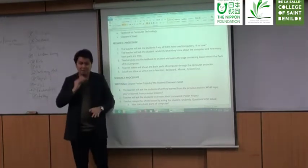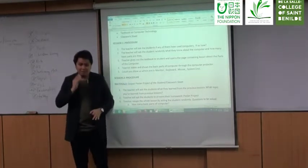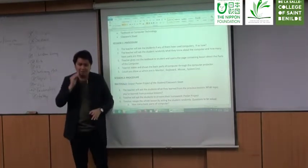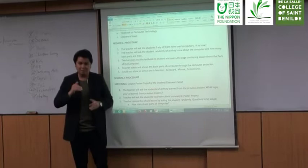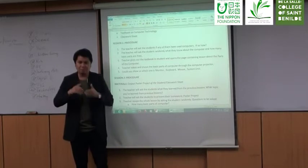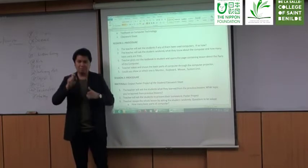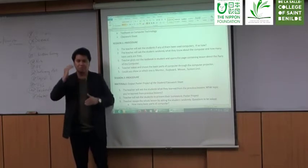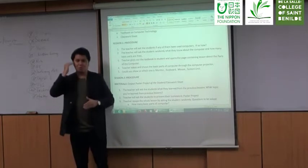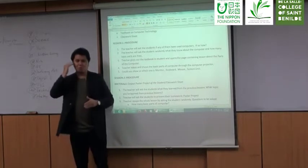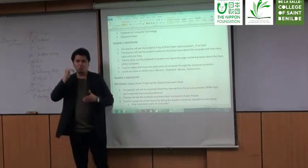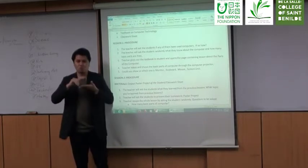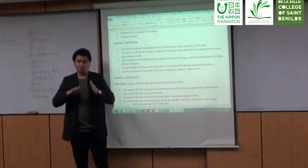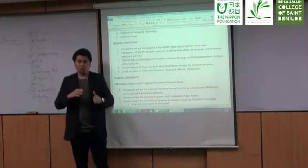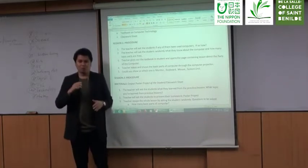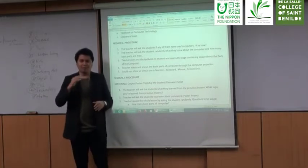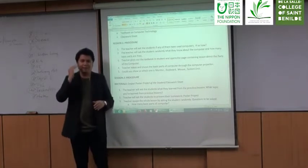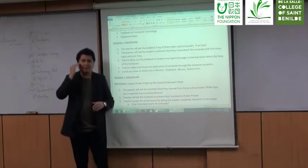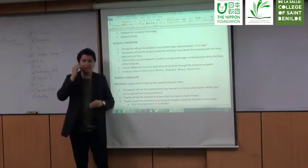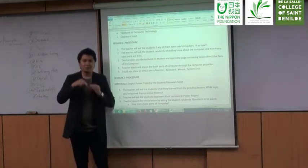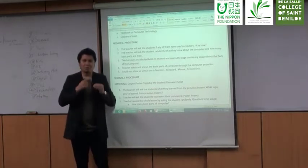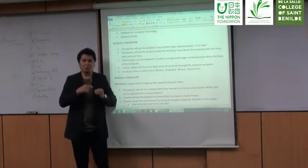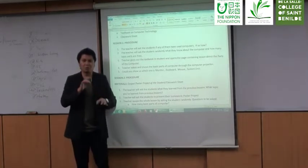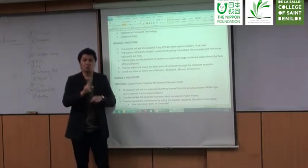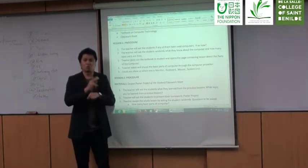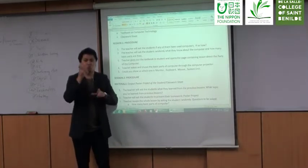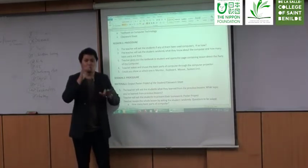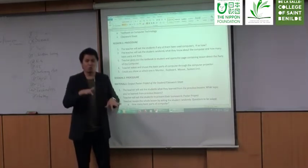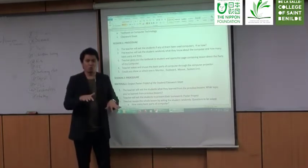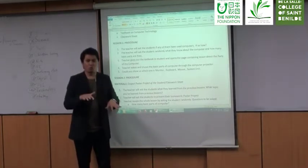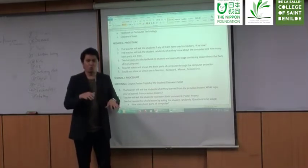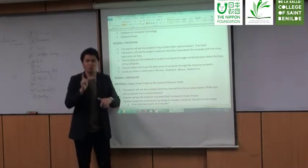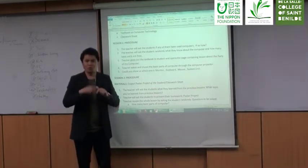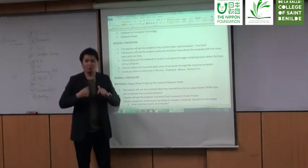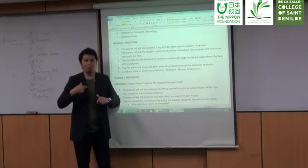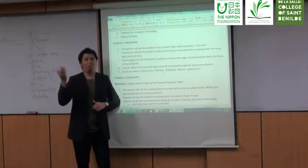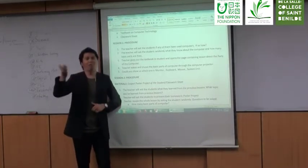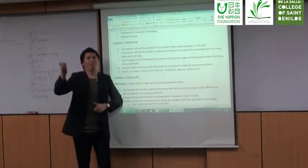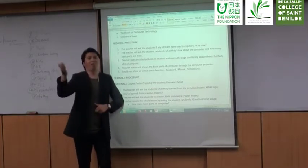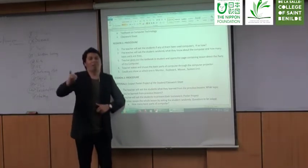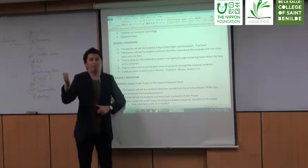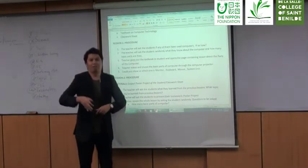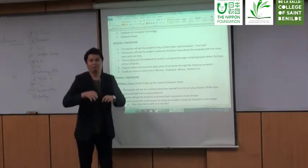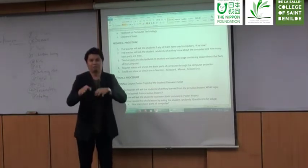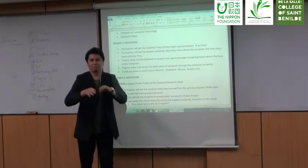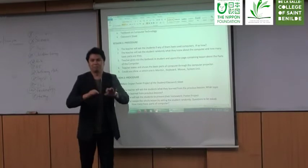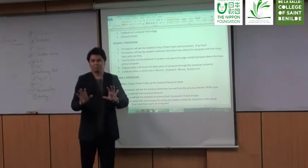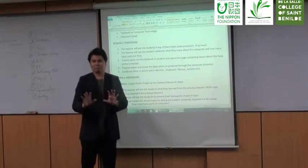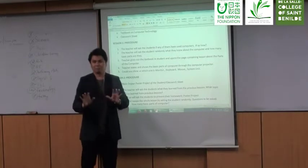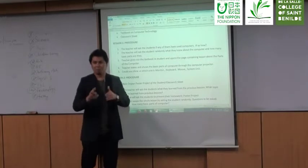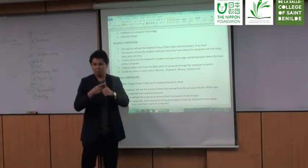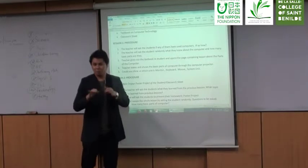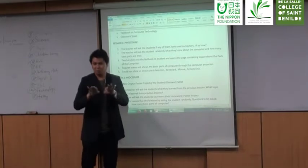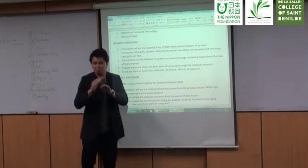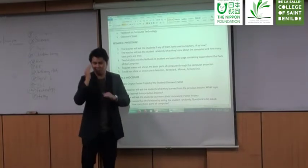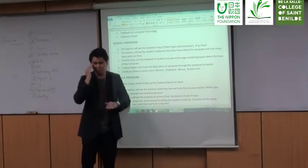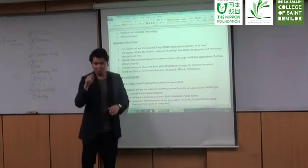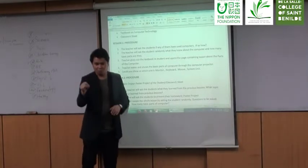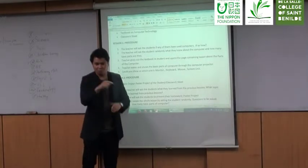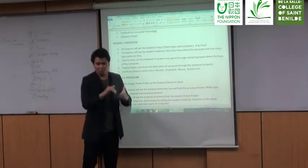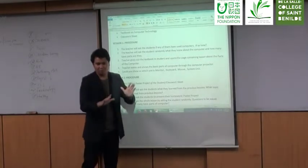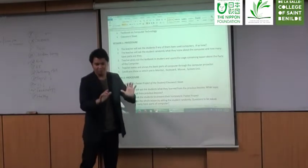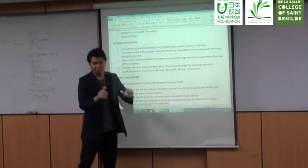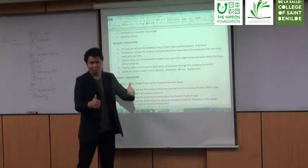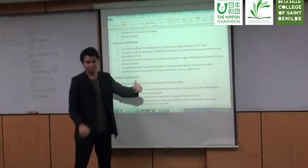students. and know where the concerns are coming from. We have an Interested, I can just let you right